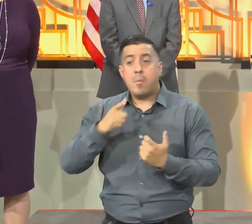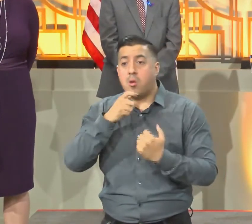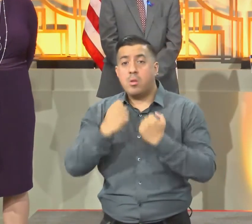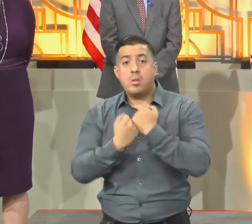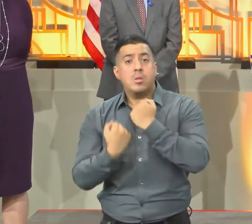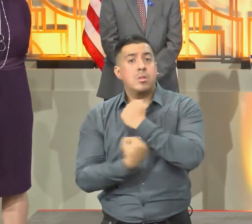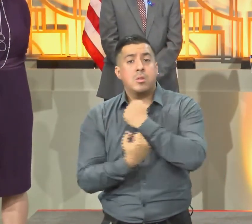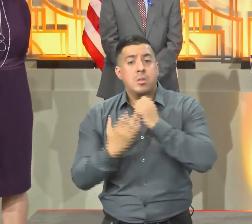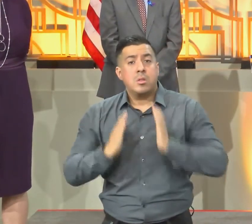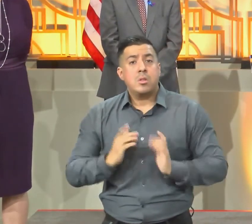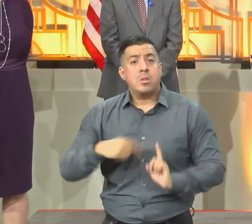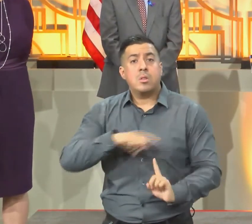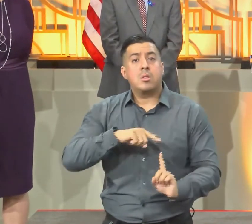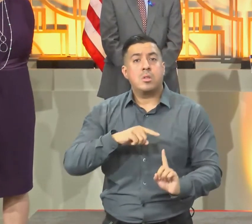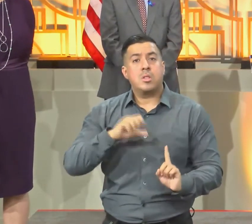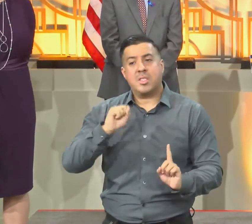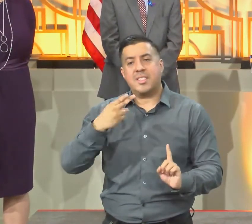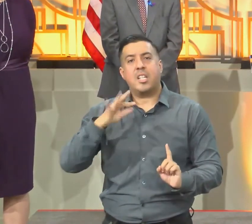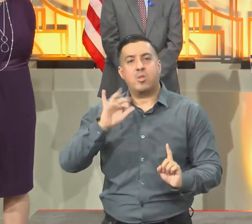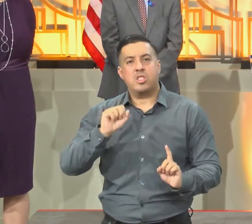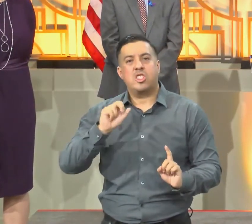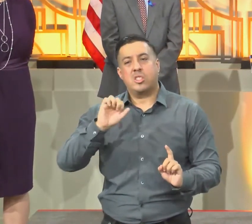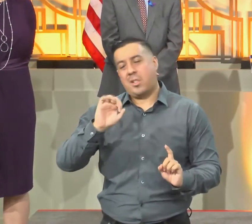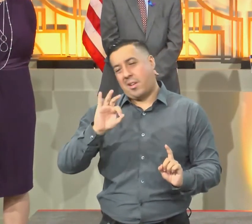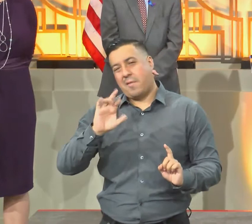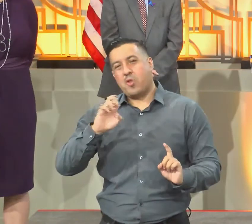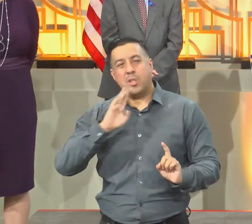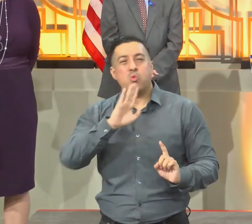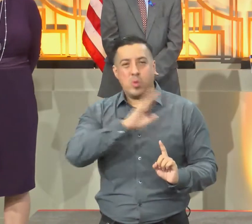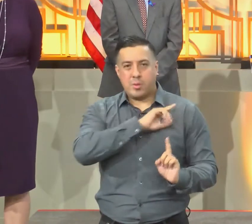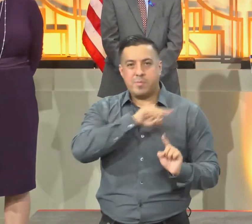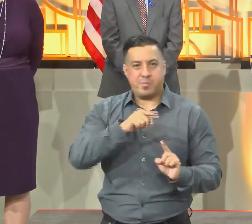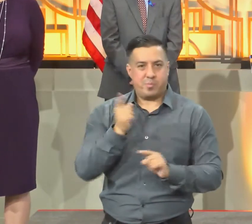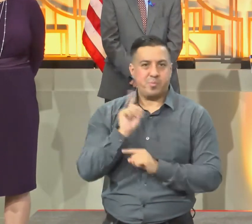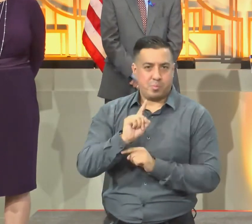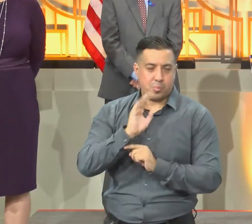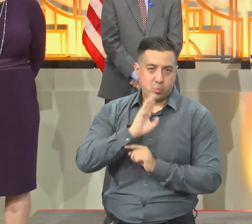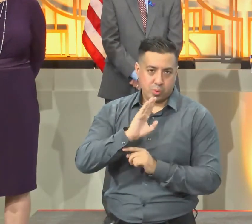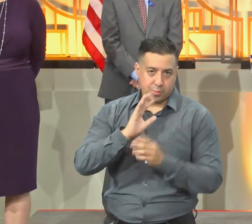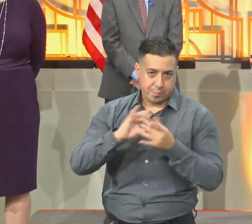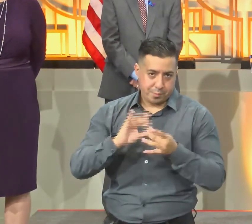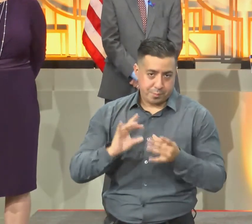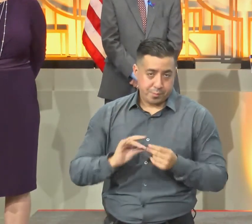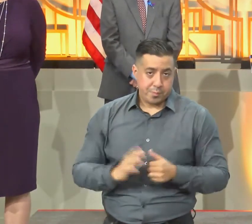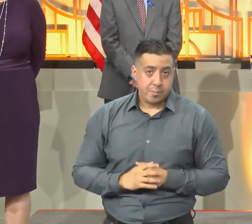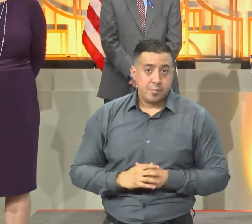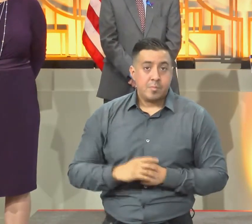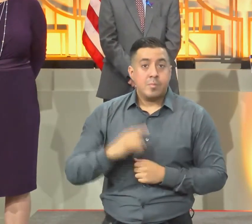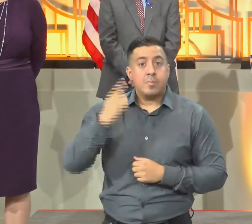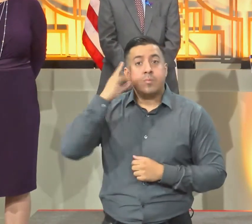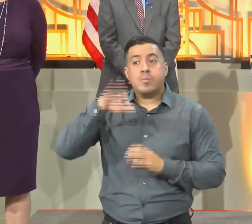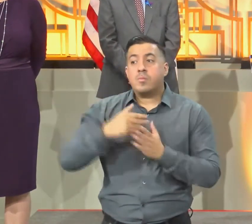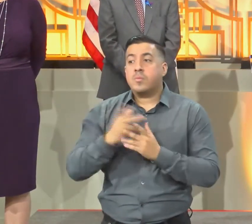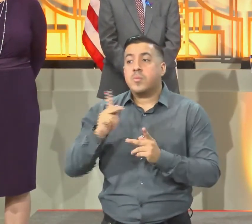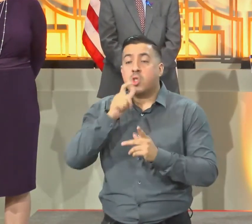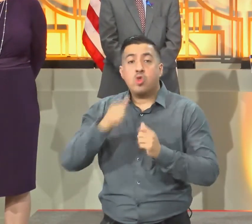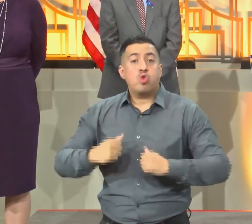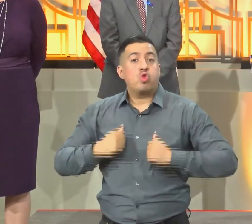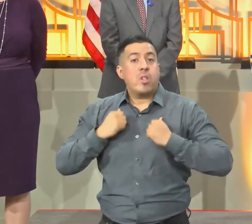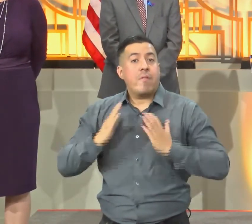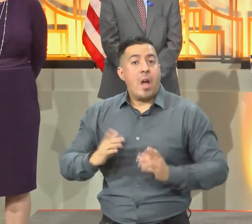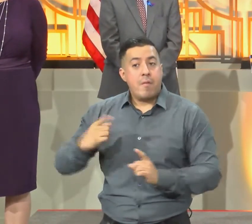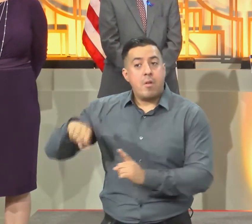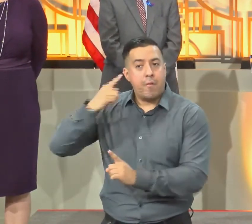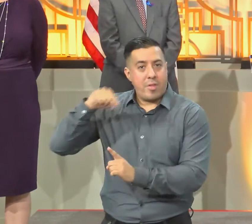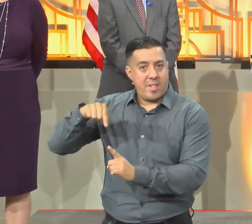Sarah Jane and Ashia, shortly. In addition to working on economic empowerment of survivors through innovative programs